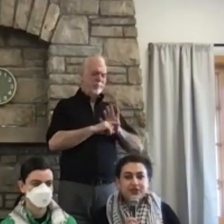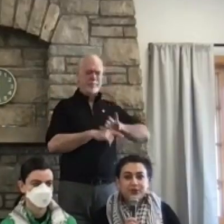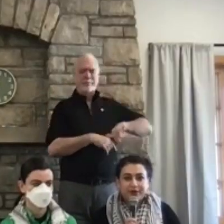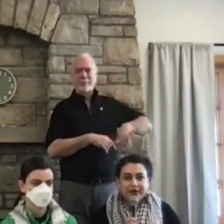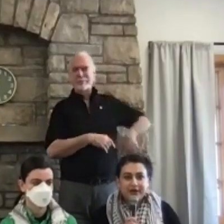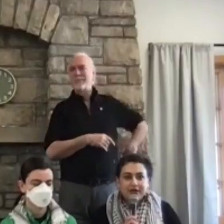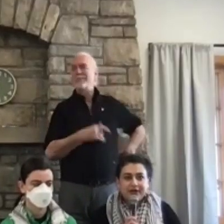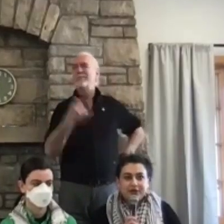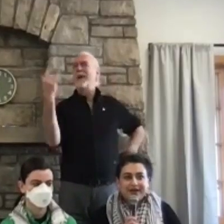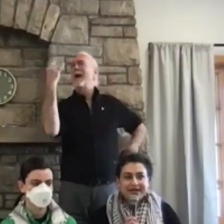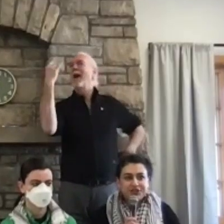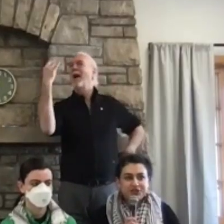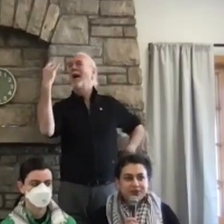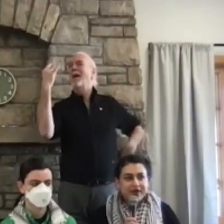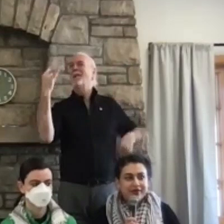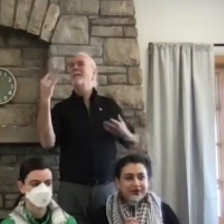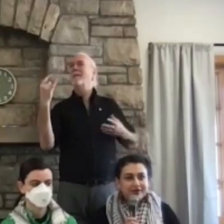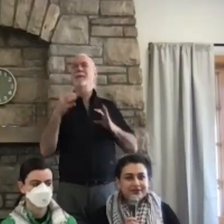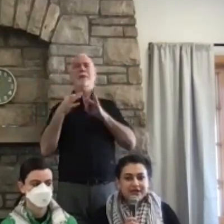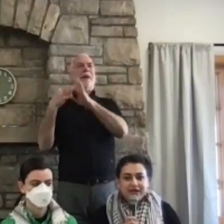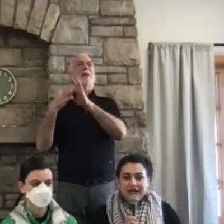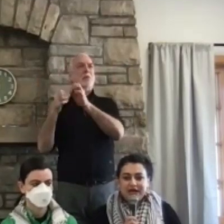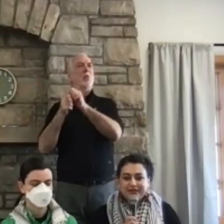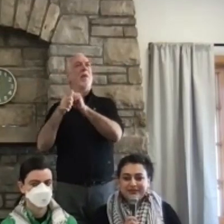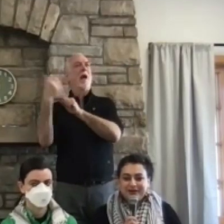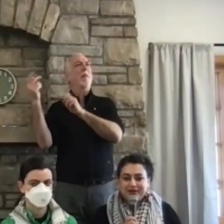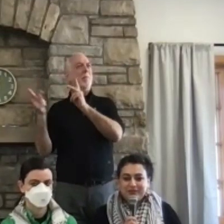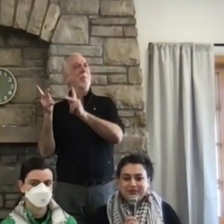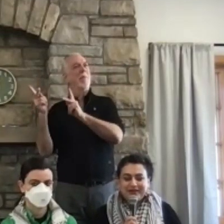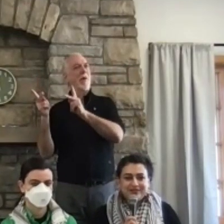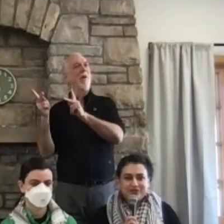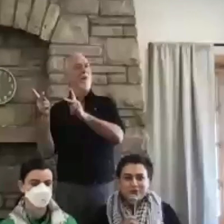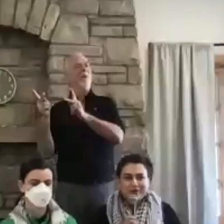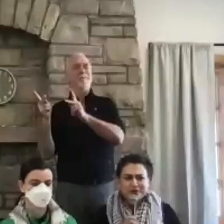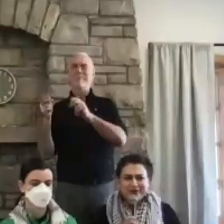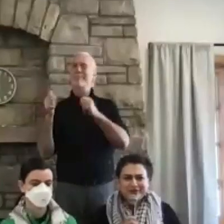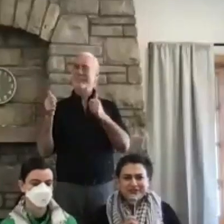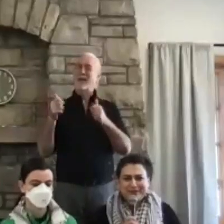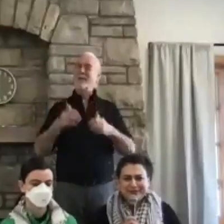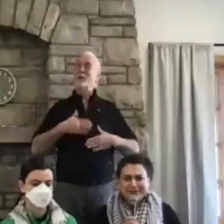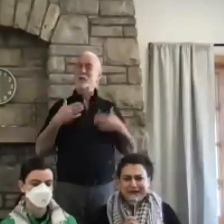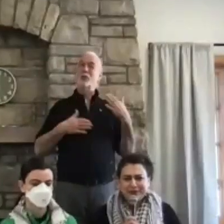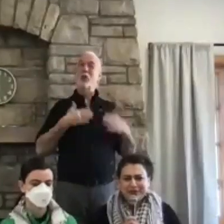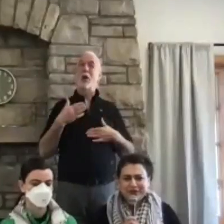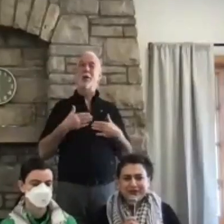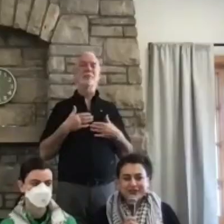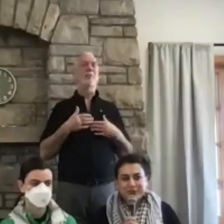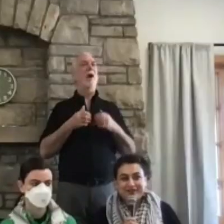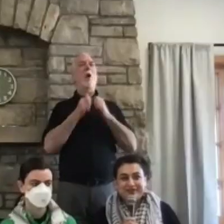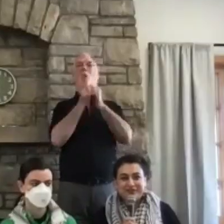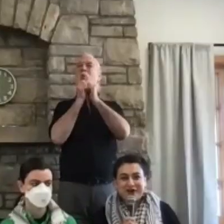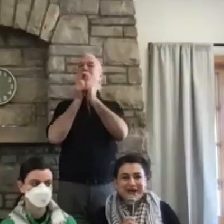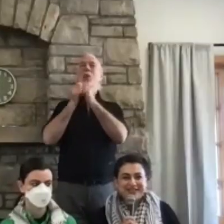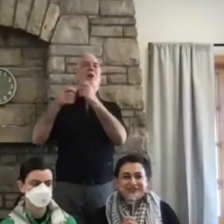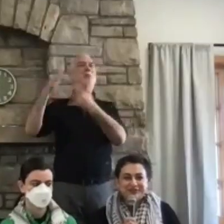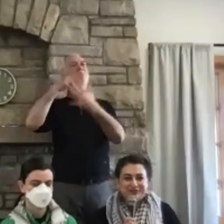is secure in your connections with others. And that's the joy. And joy of just spending time with each other, joy